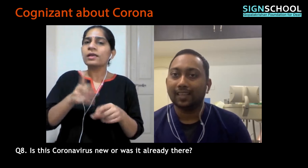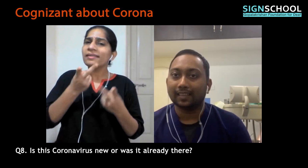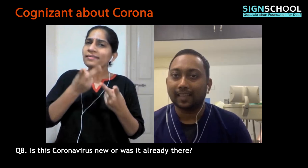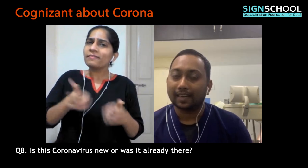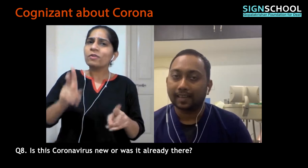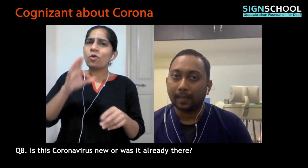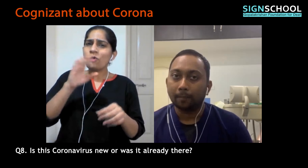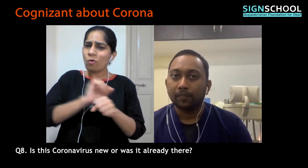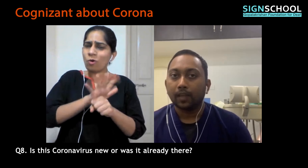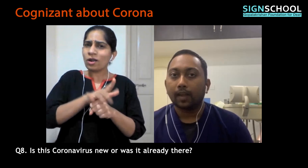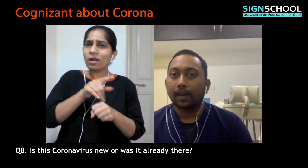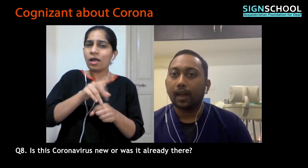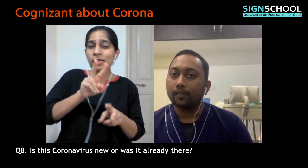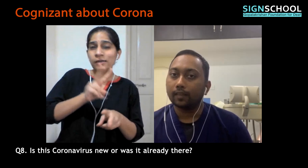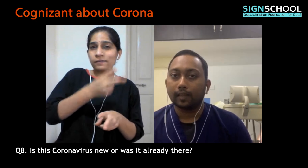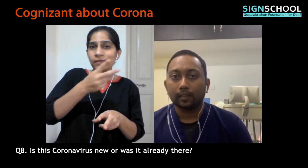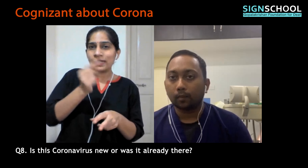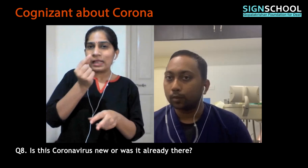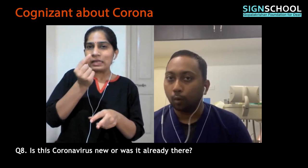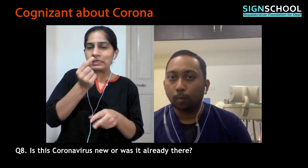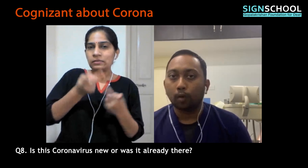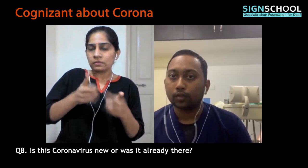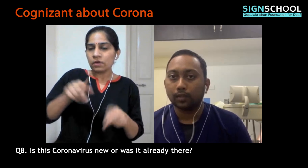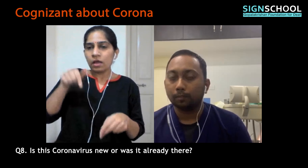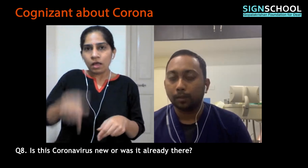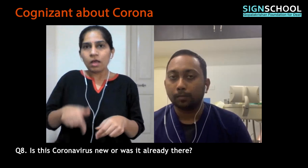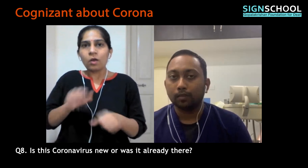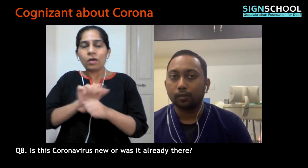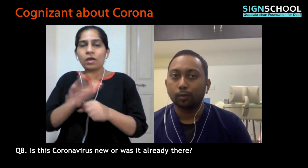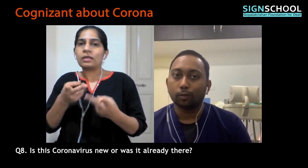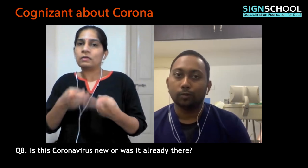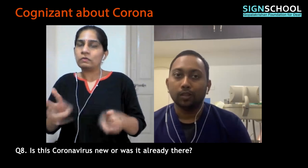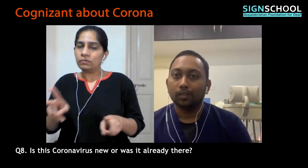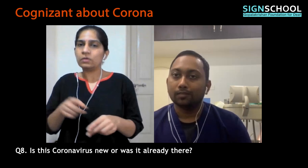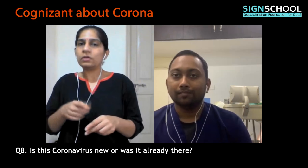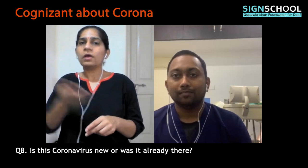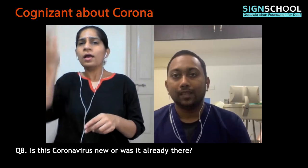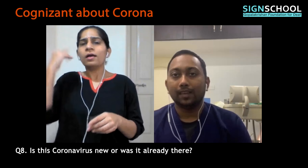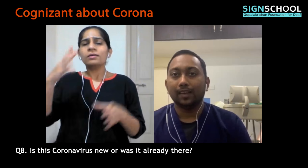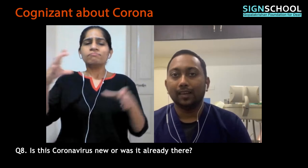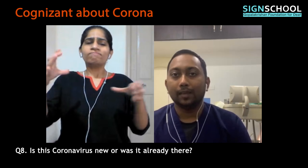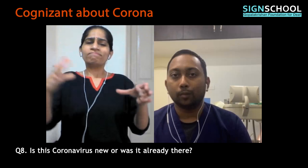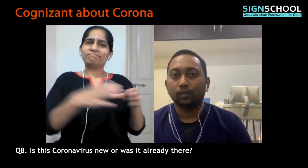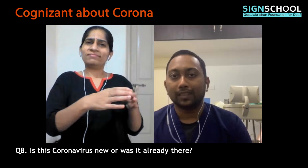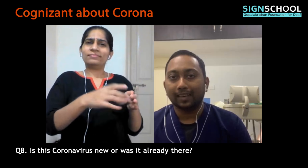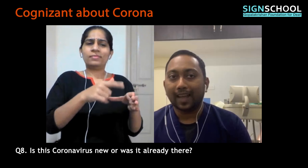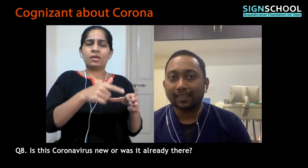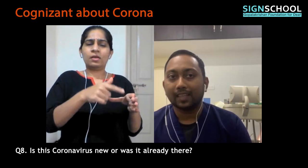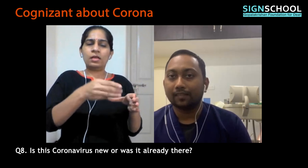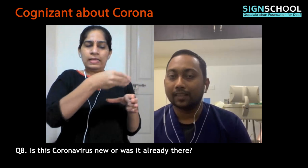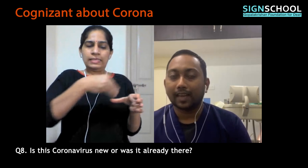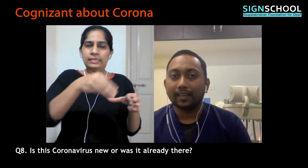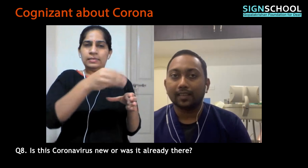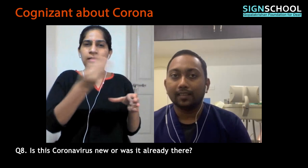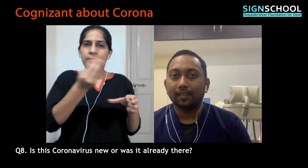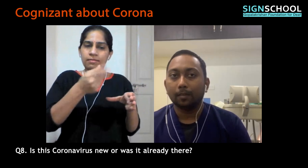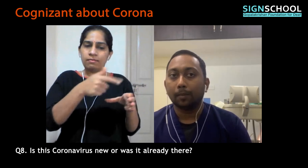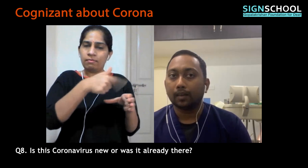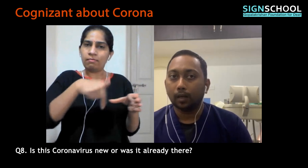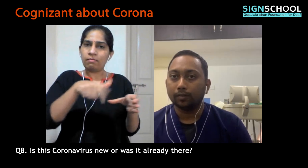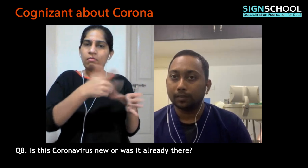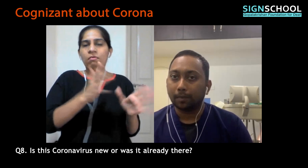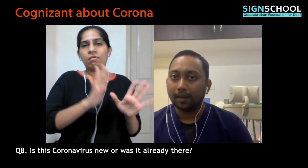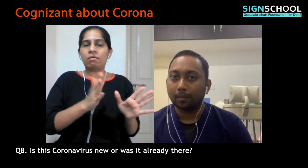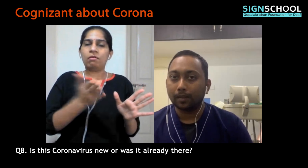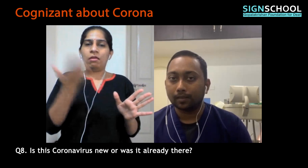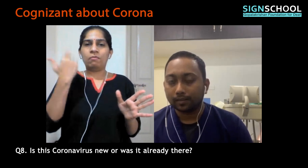very easily at that time, and after that there was no positive people, so it was relaxed after that.